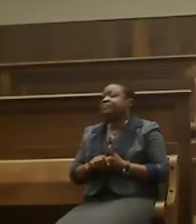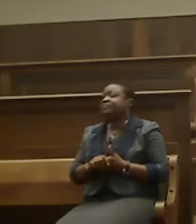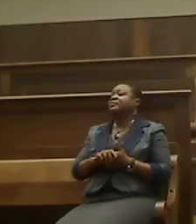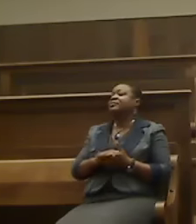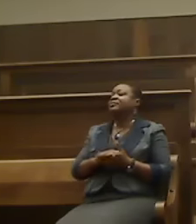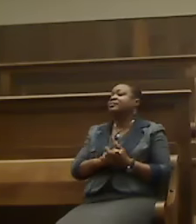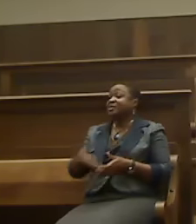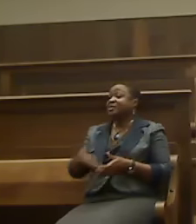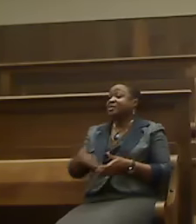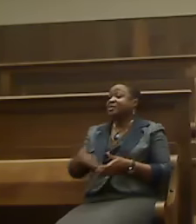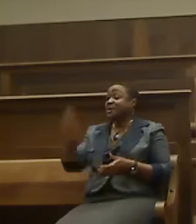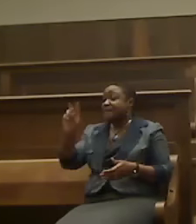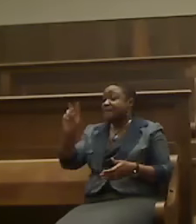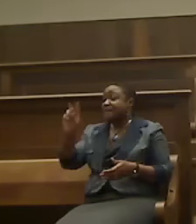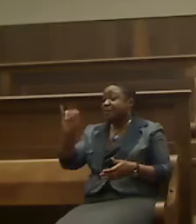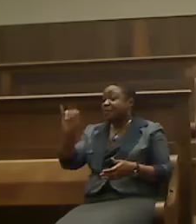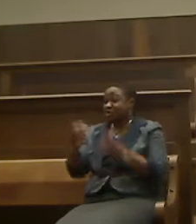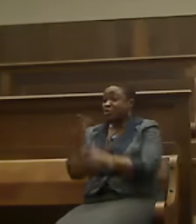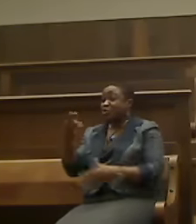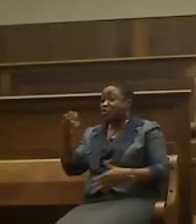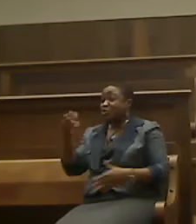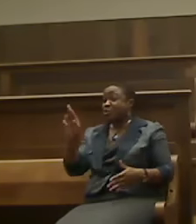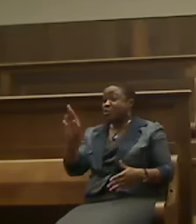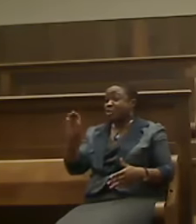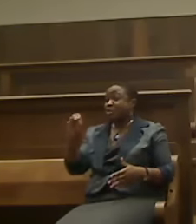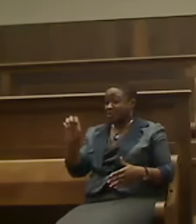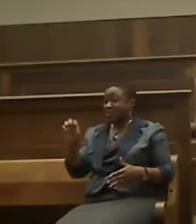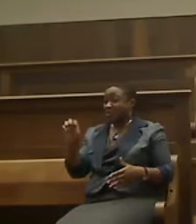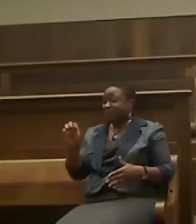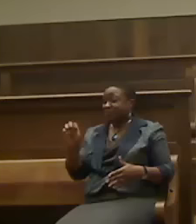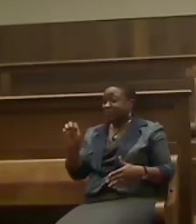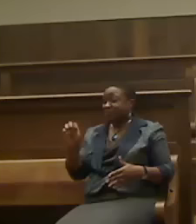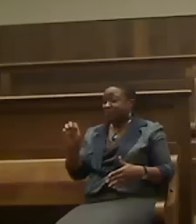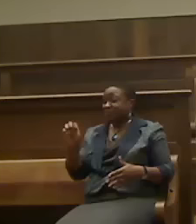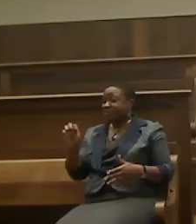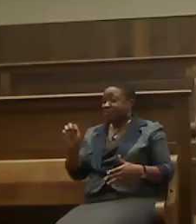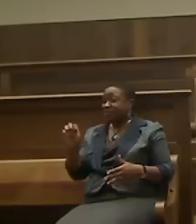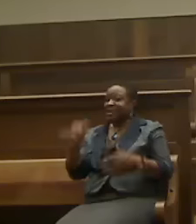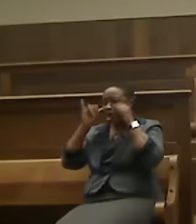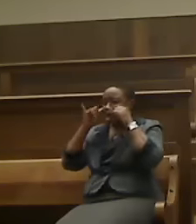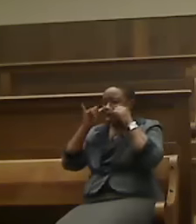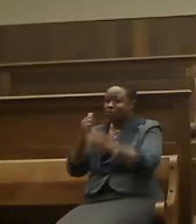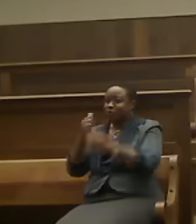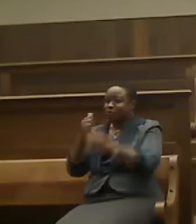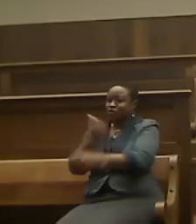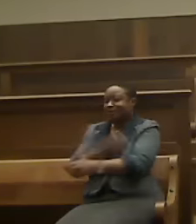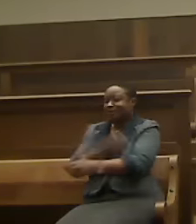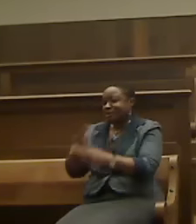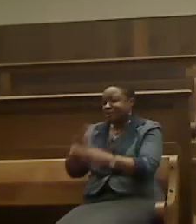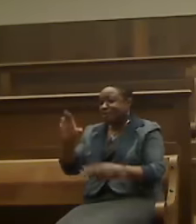elimination of bovine growth hormone. Monsanto's introduced genetically engineered cow drug. They call it crack for